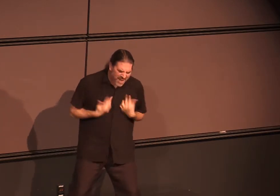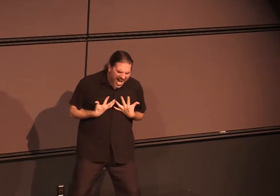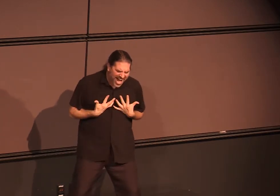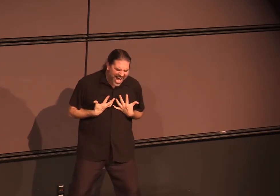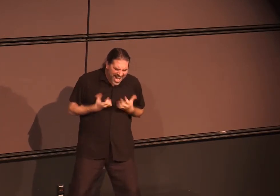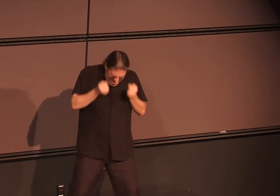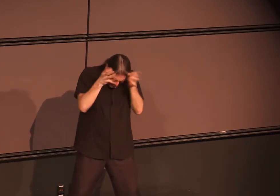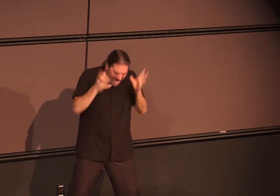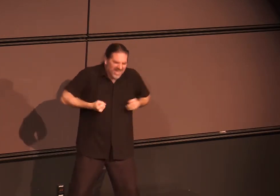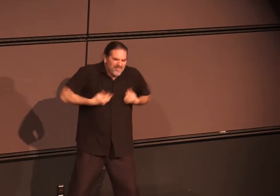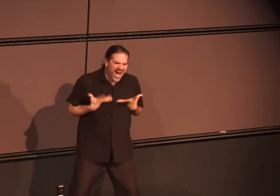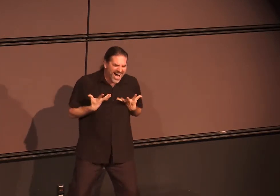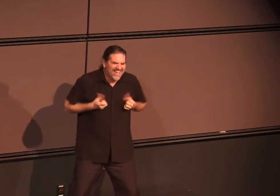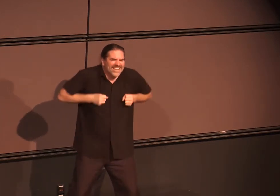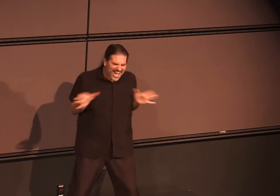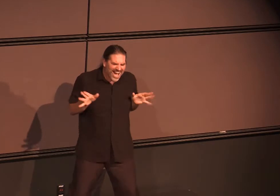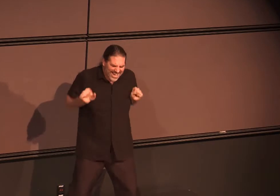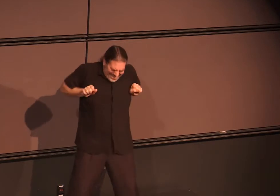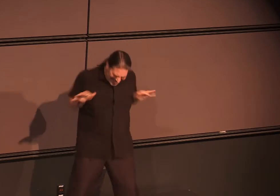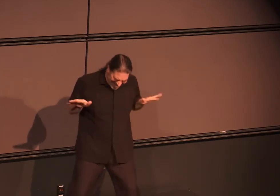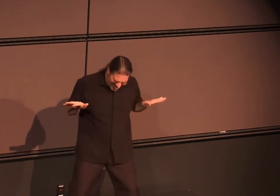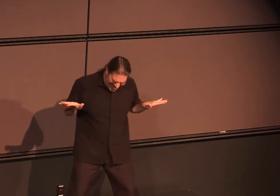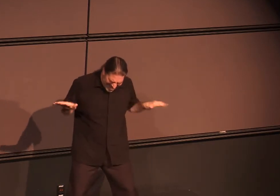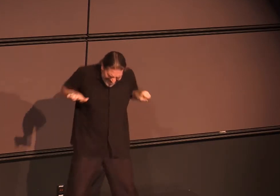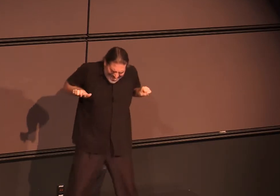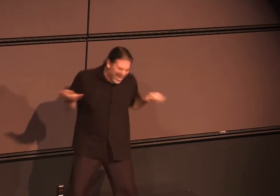and nirvana radiates out.